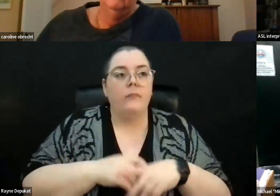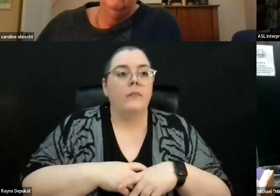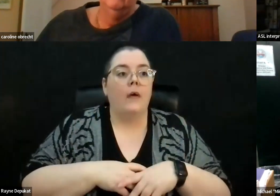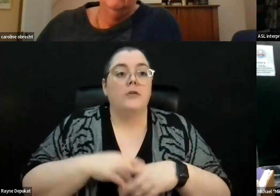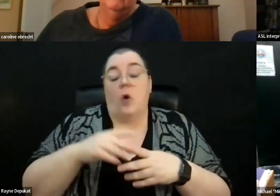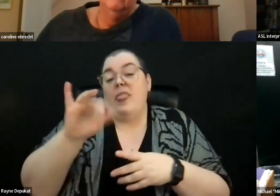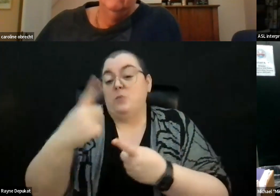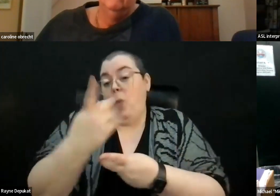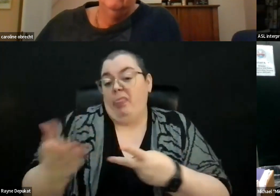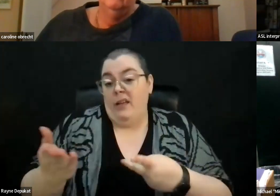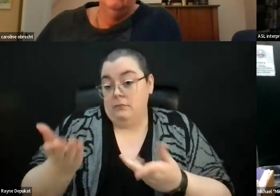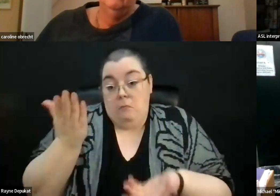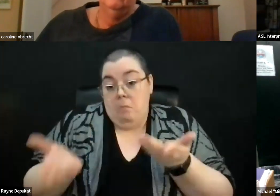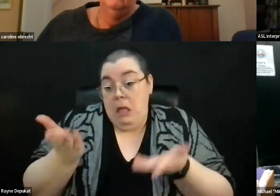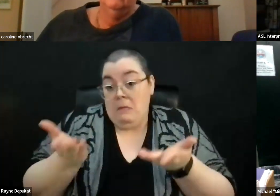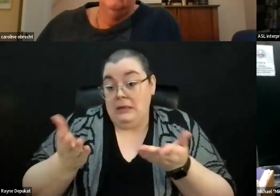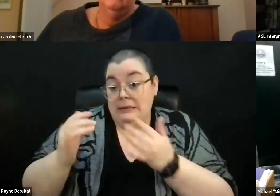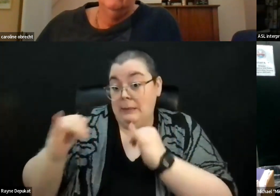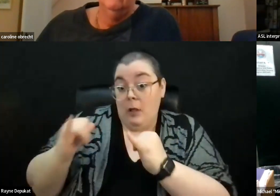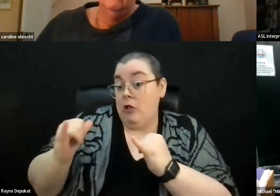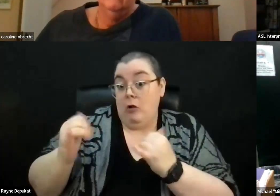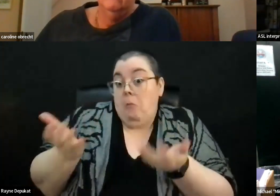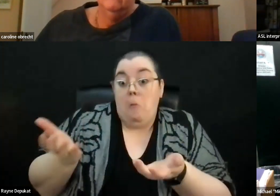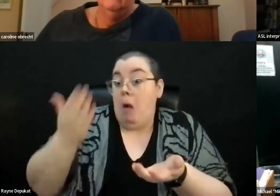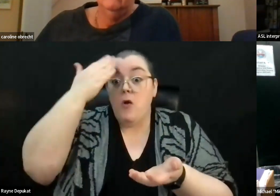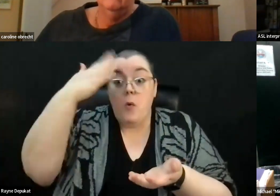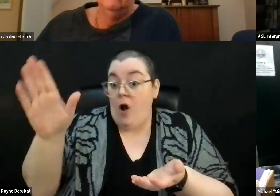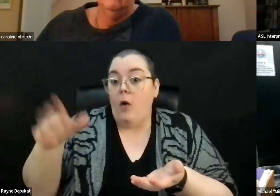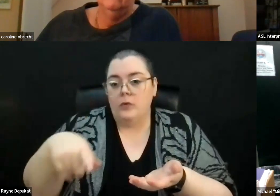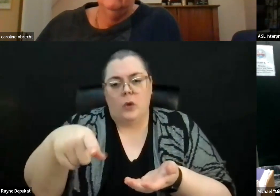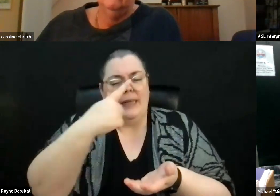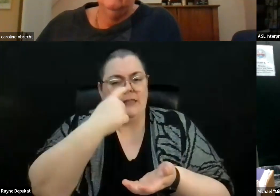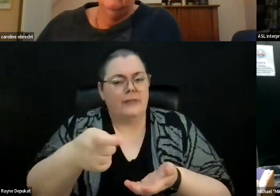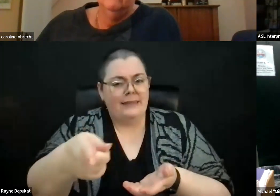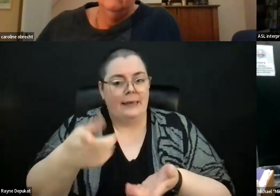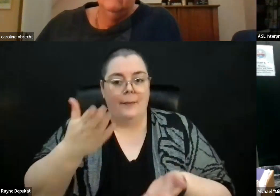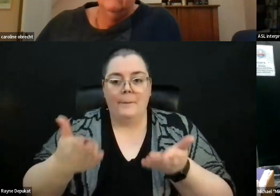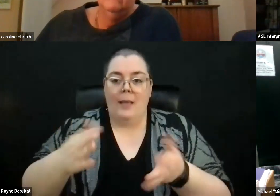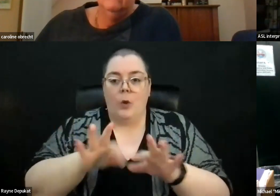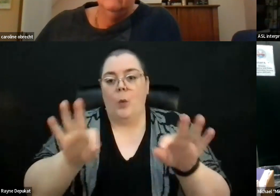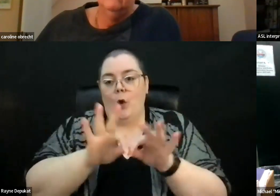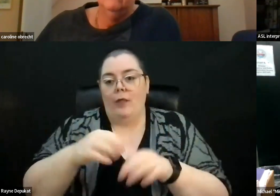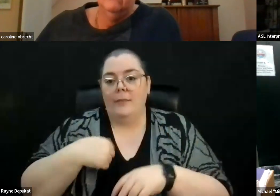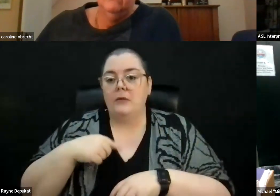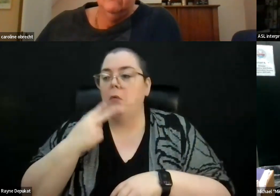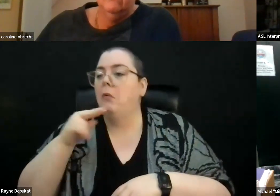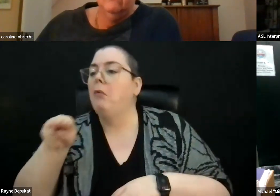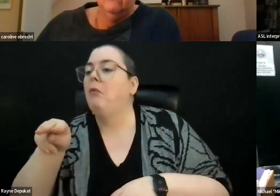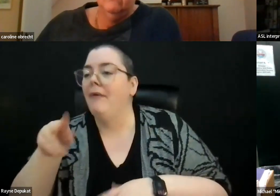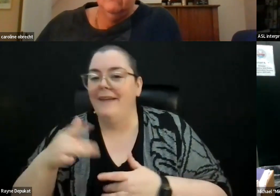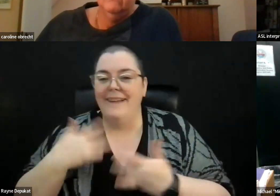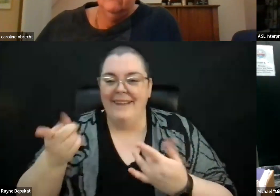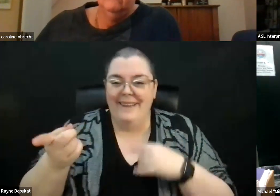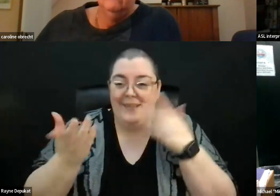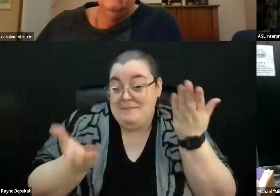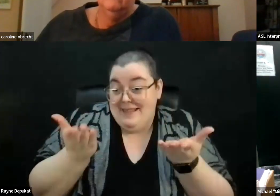I'm representing my committee and the issues that are being voiced there. So that could be one thing. Maybe there's similar issues and we just don't know. And